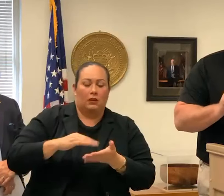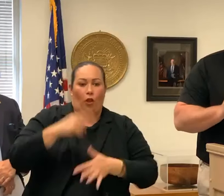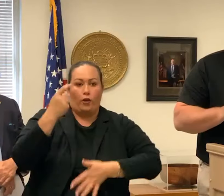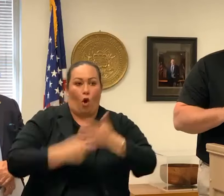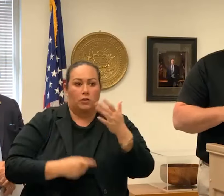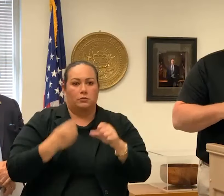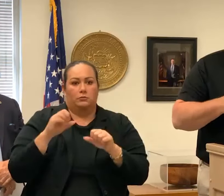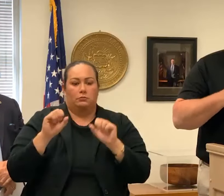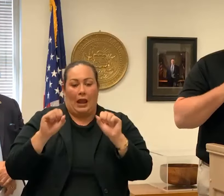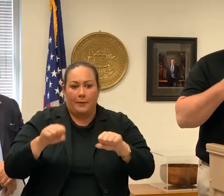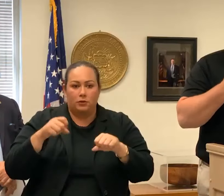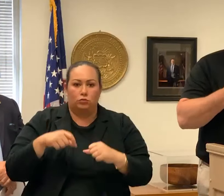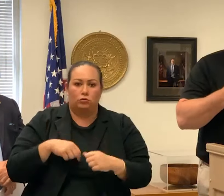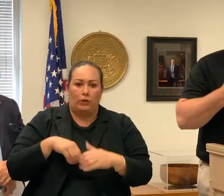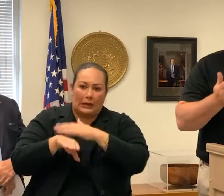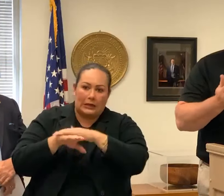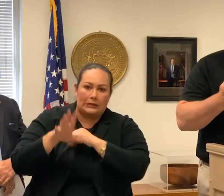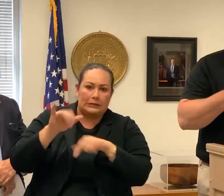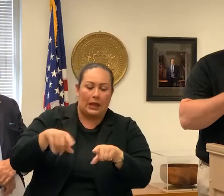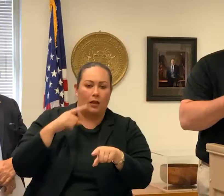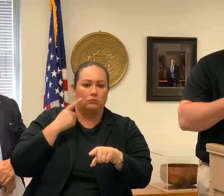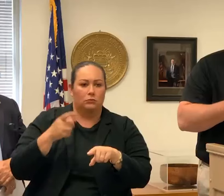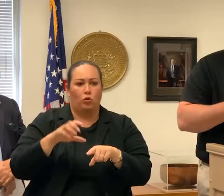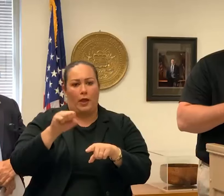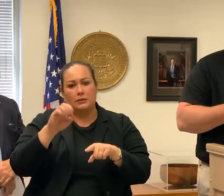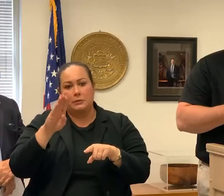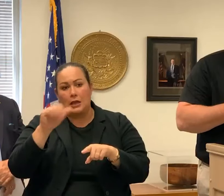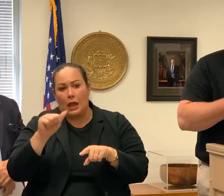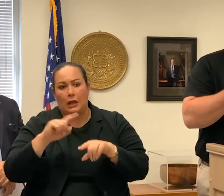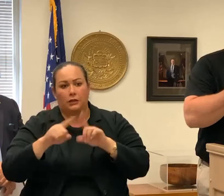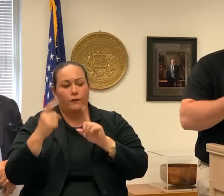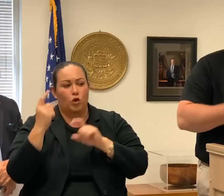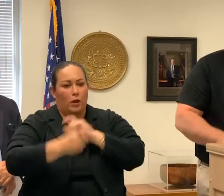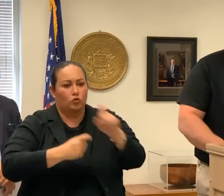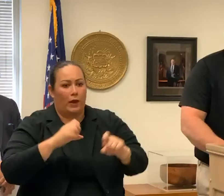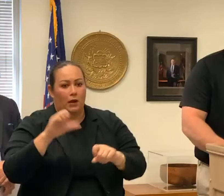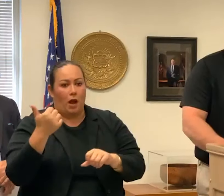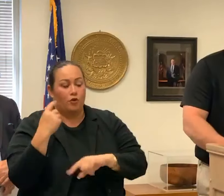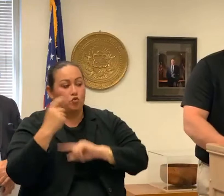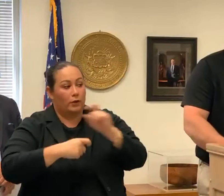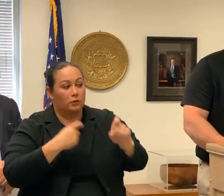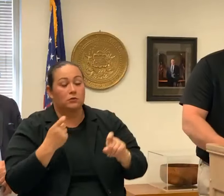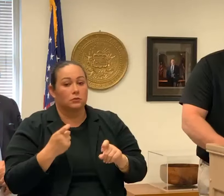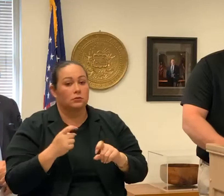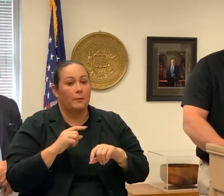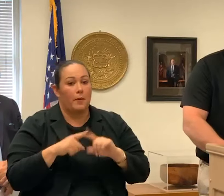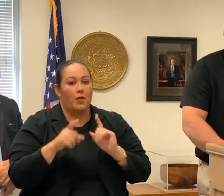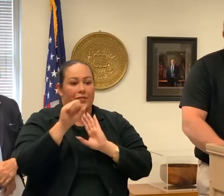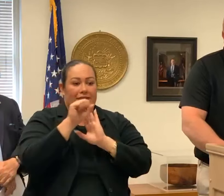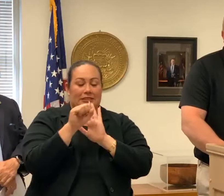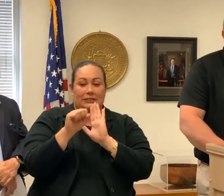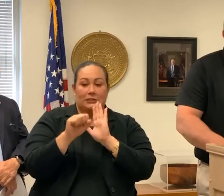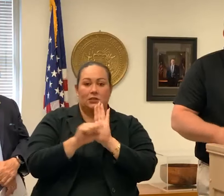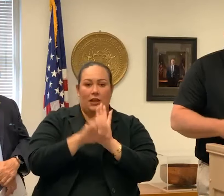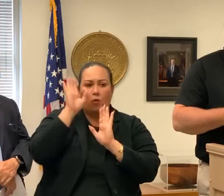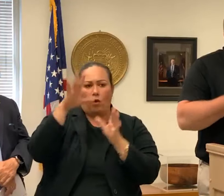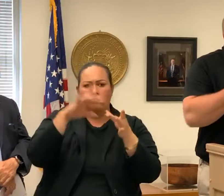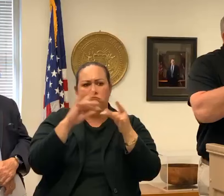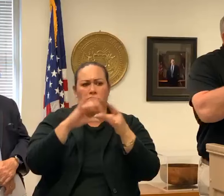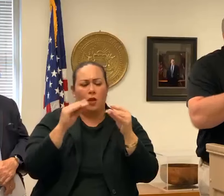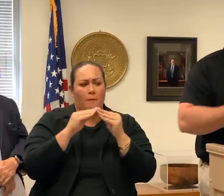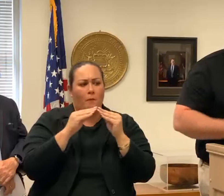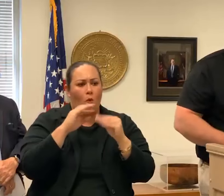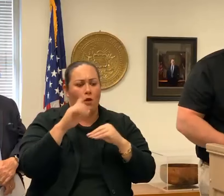that website. So there's a number of grants, SBA, other grants will be coming, but let me hand it over to the state. And then also